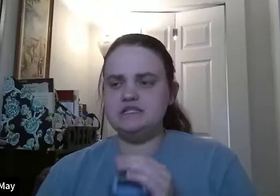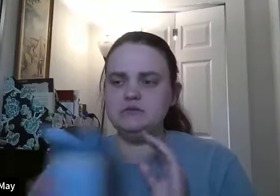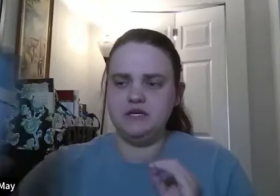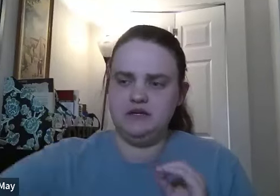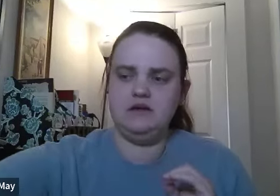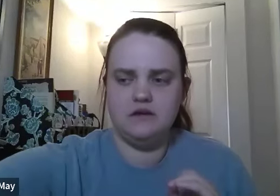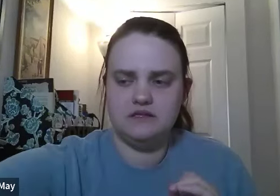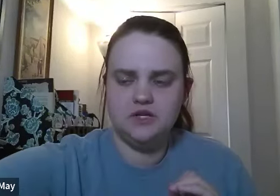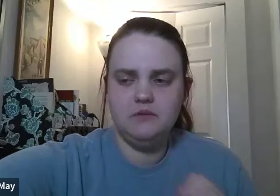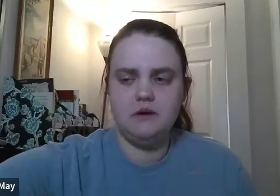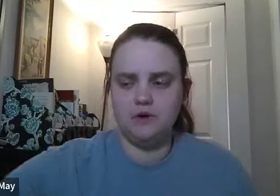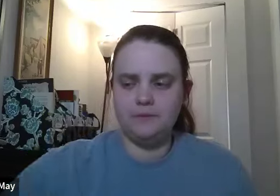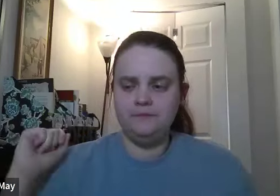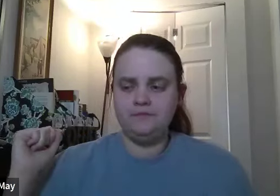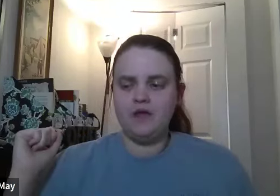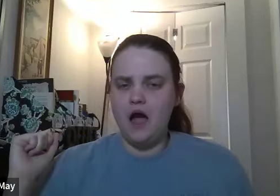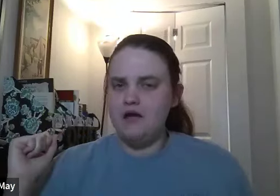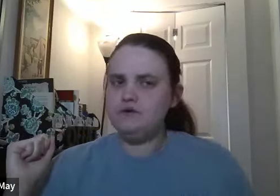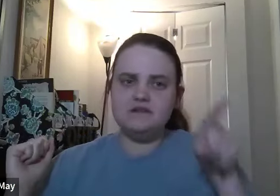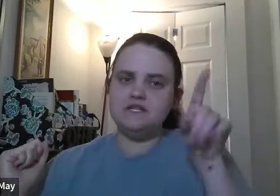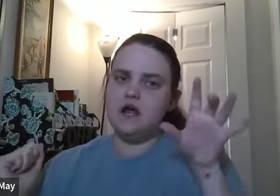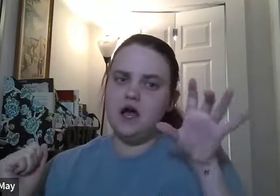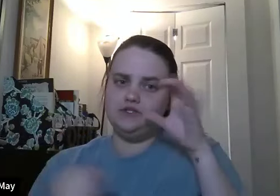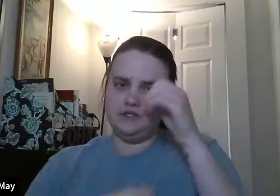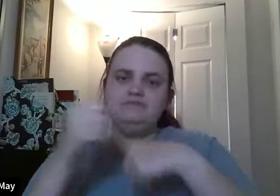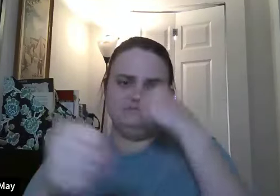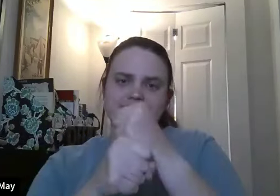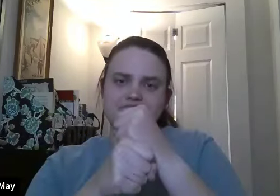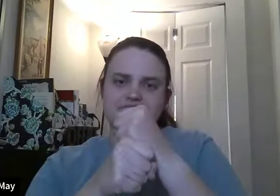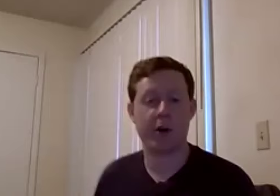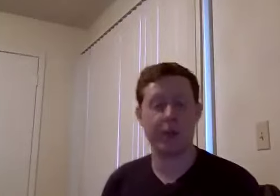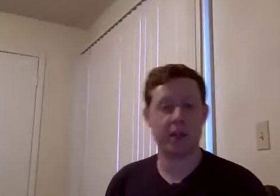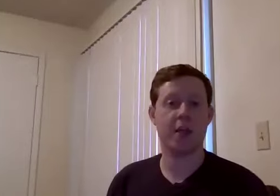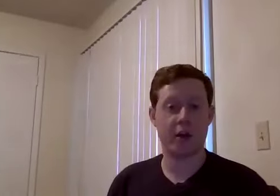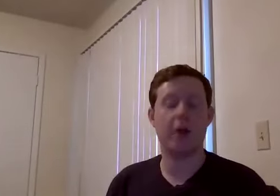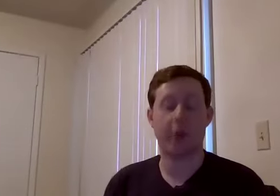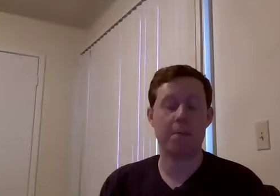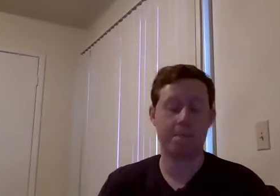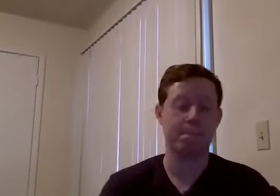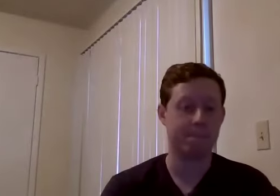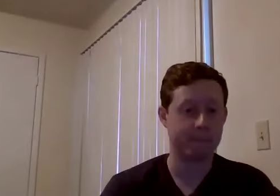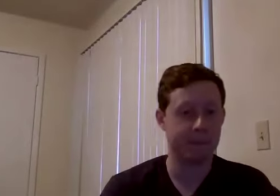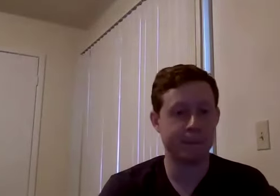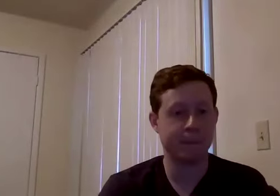still be, because I'm trying to remember, I've Would always you ever just do the done, number and then the year? Okay. yeah, 100